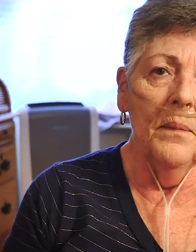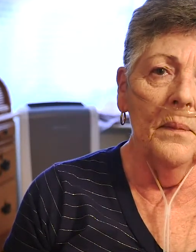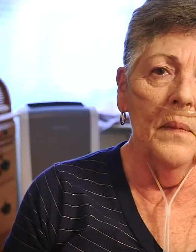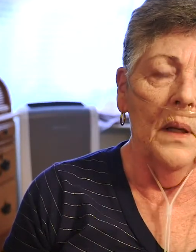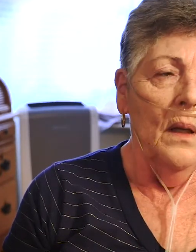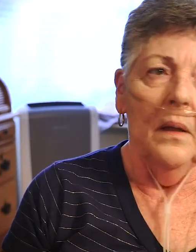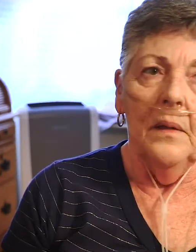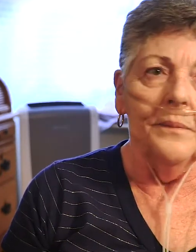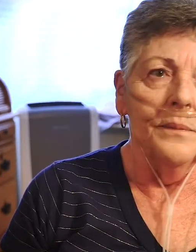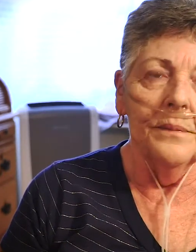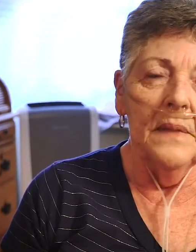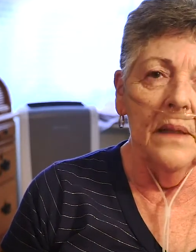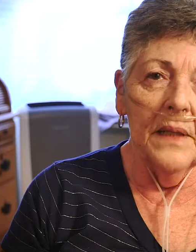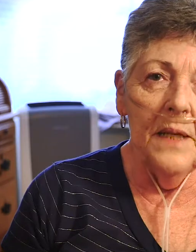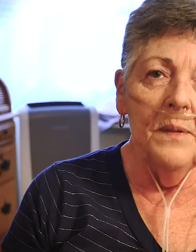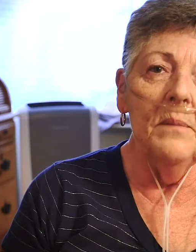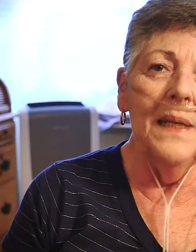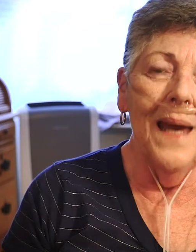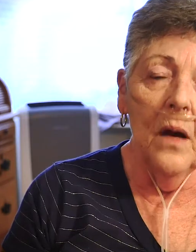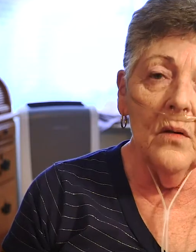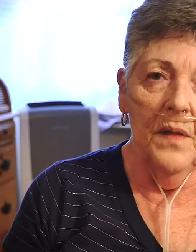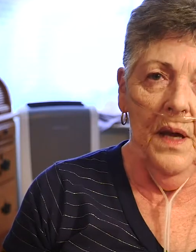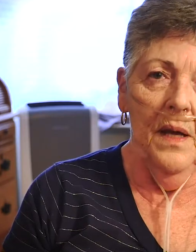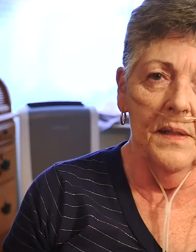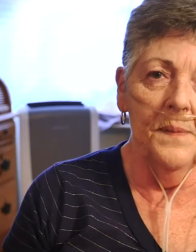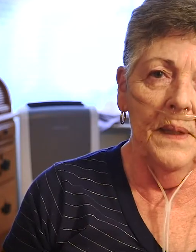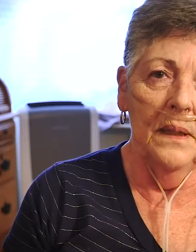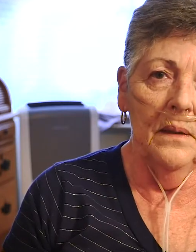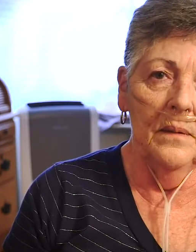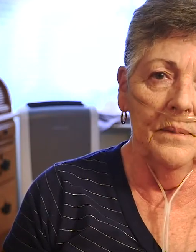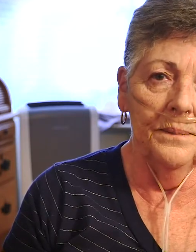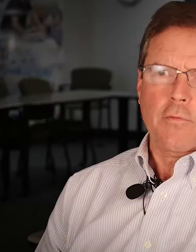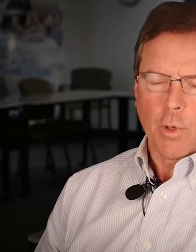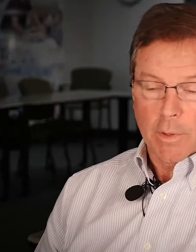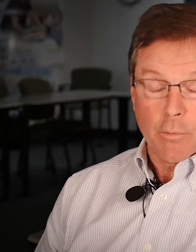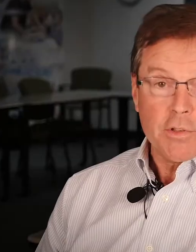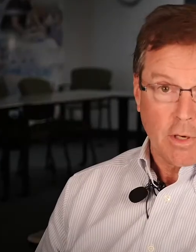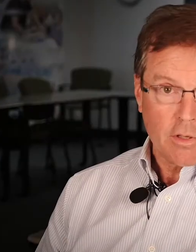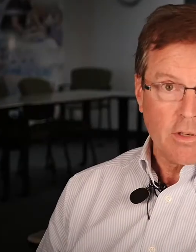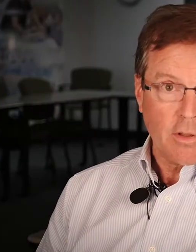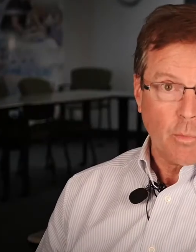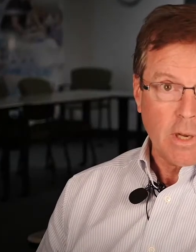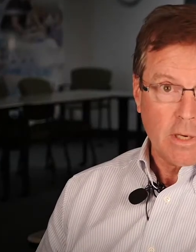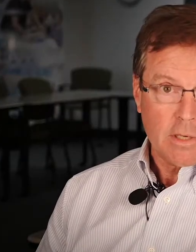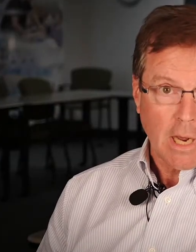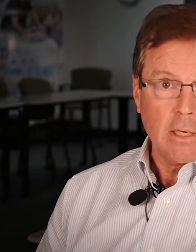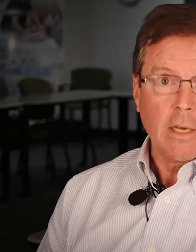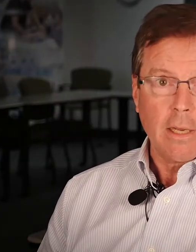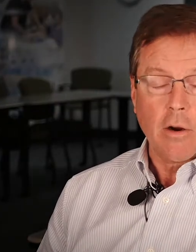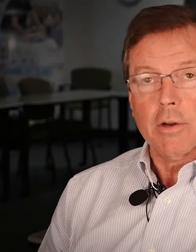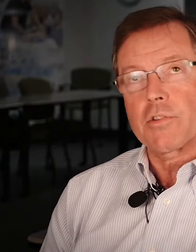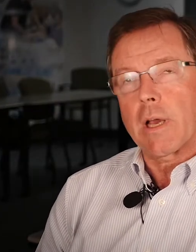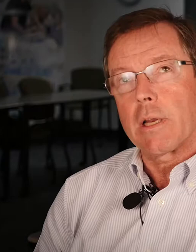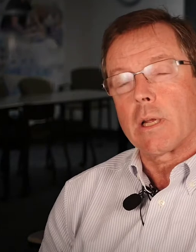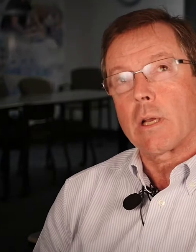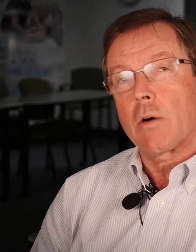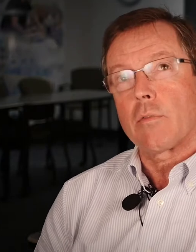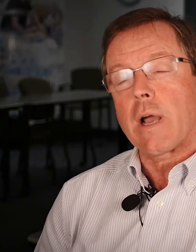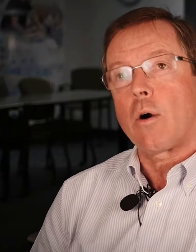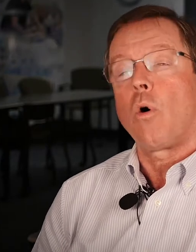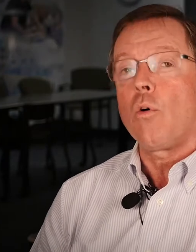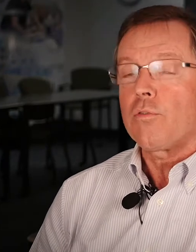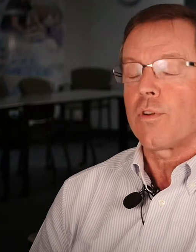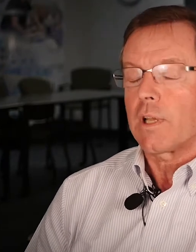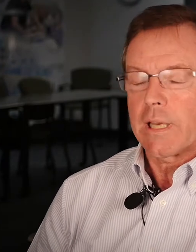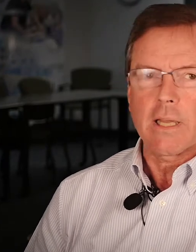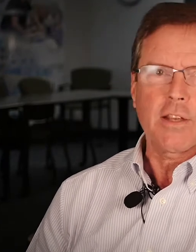program, they're keeping me out of the hospital. Following the research that we had done and our understanding of